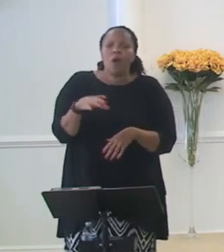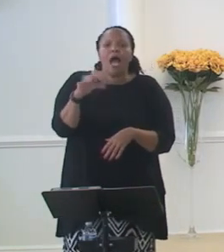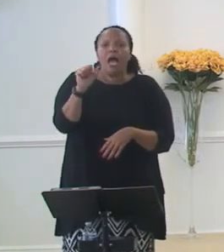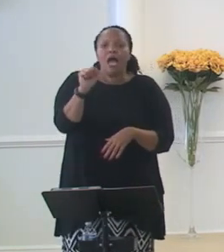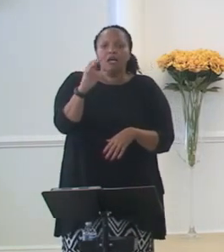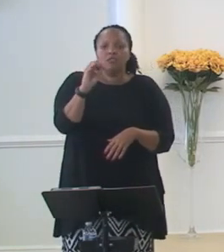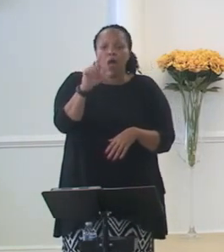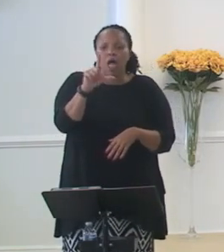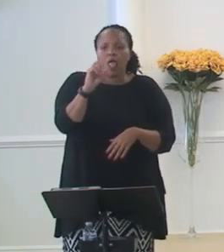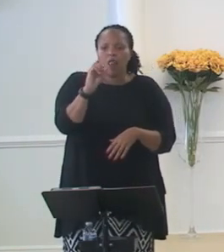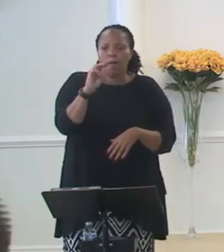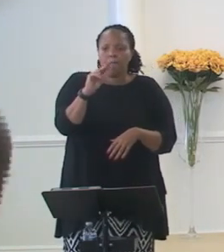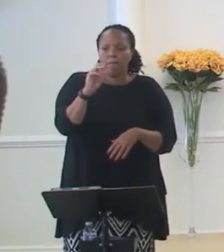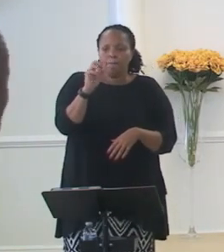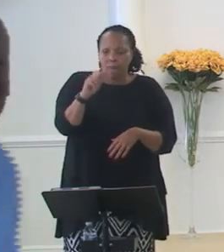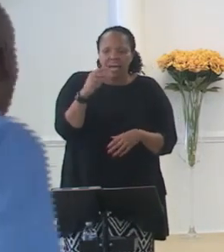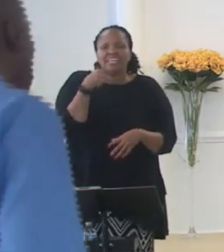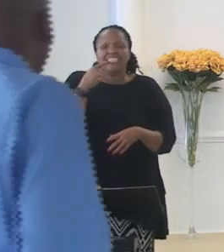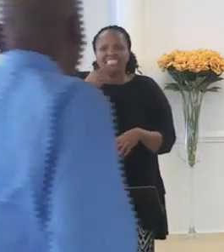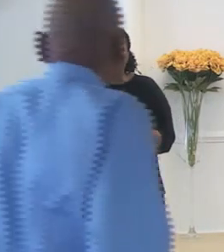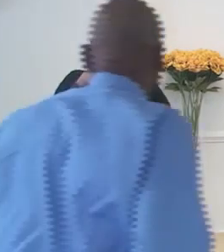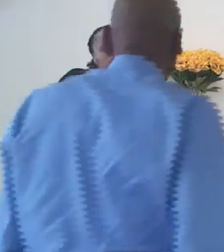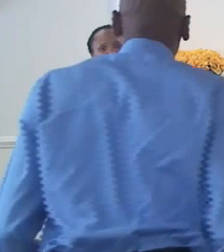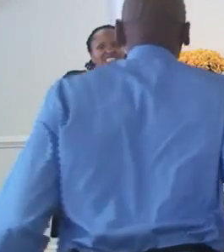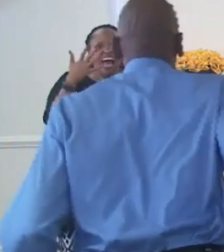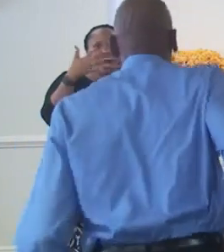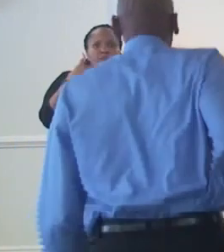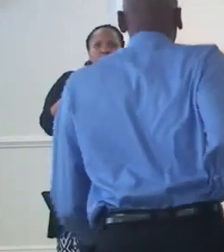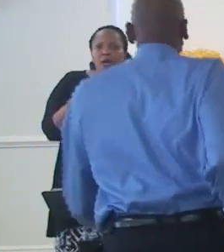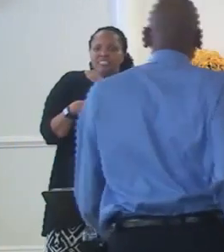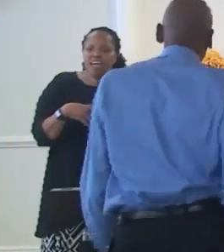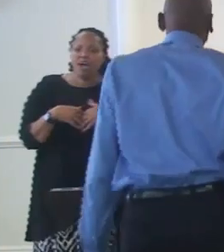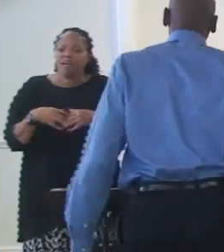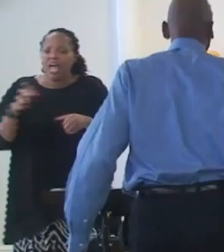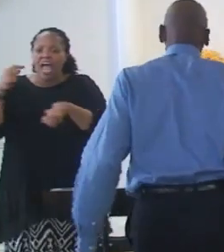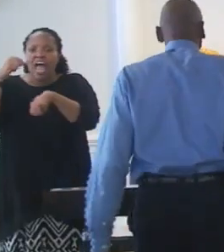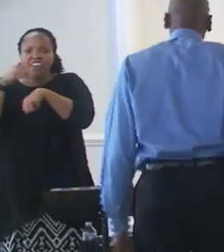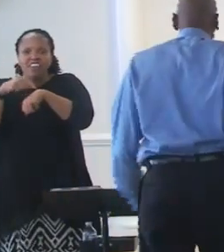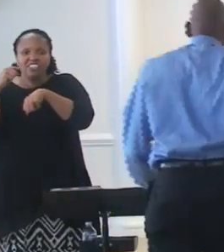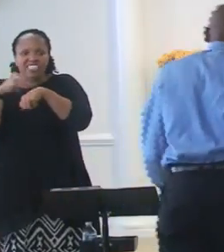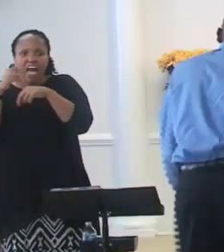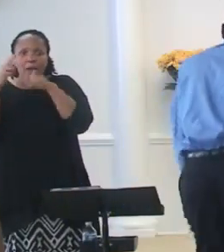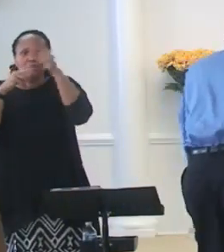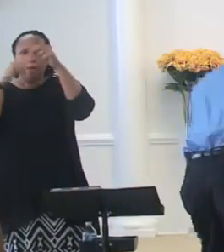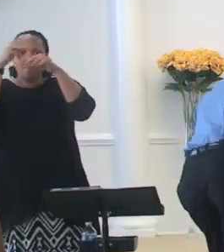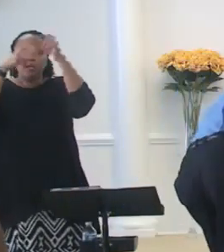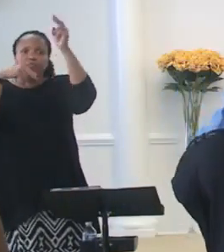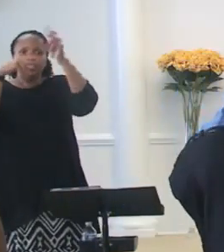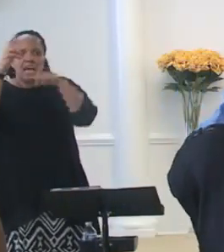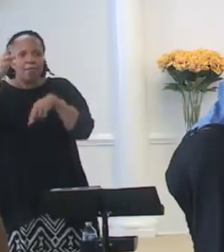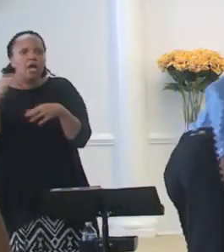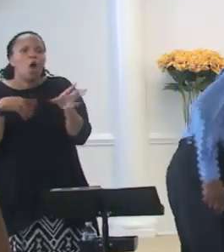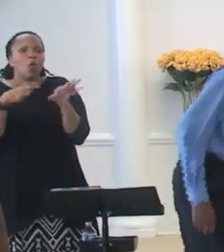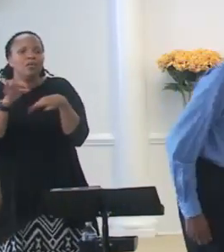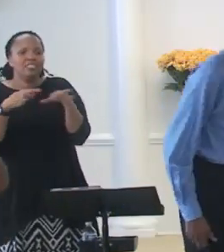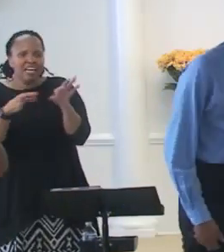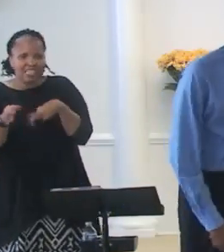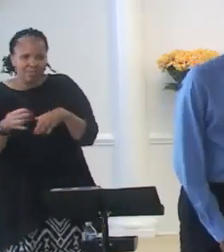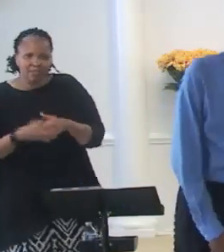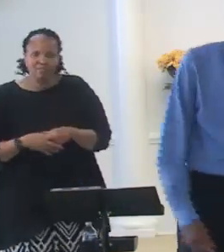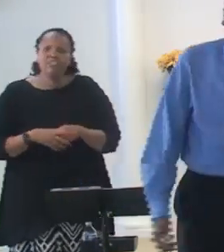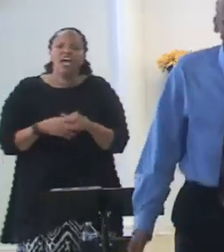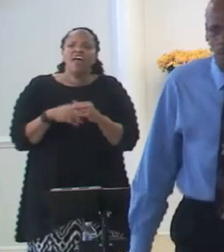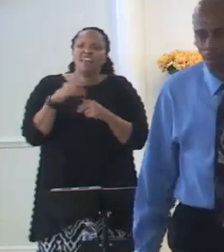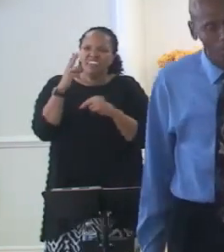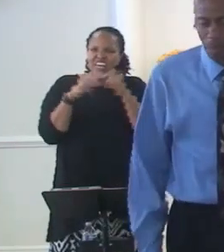says there's a time to break down, and then there's a time to build up, which implies that there's a